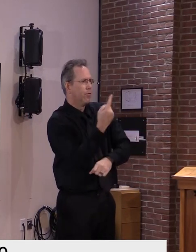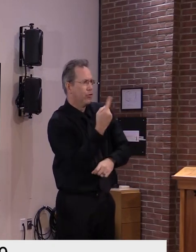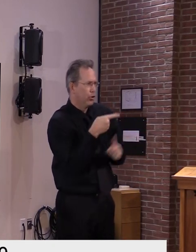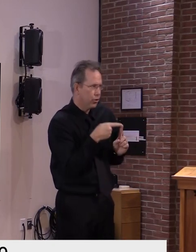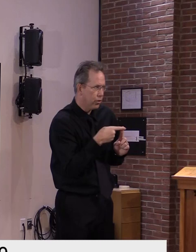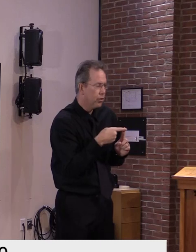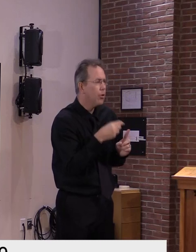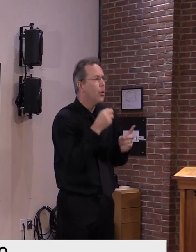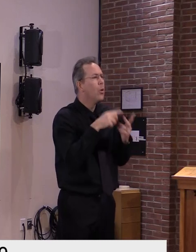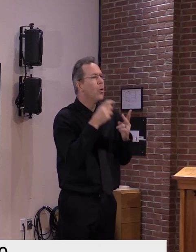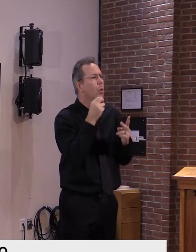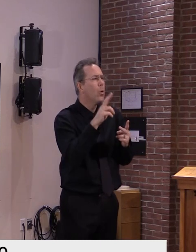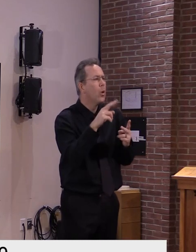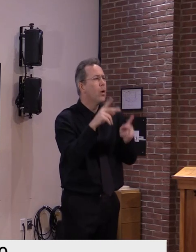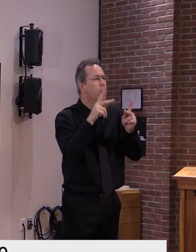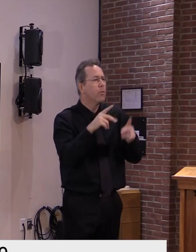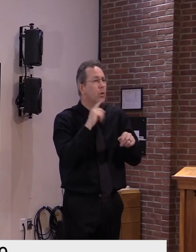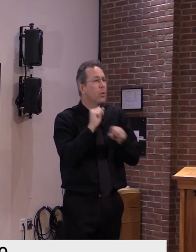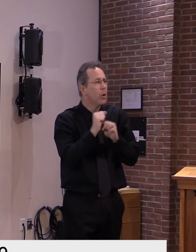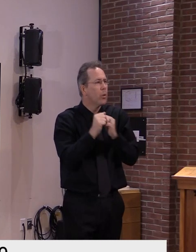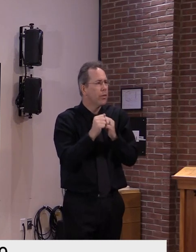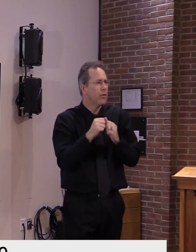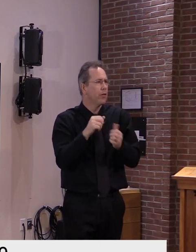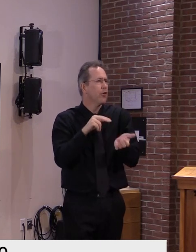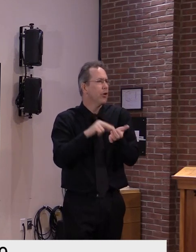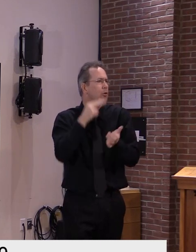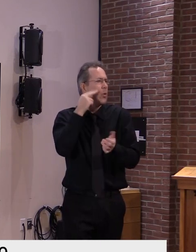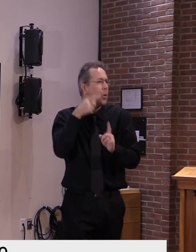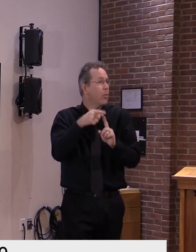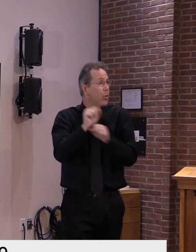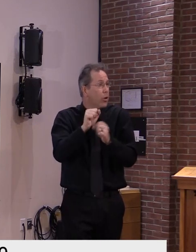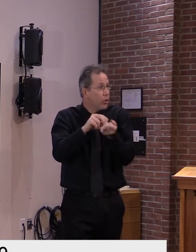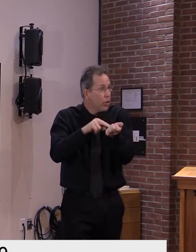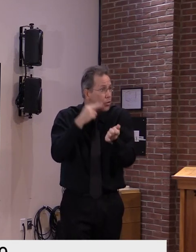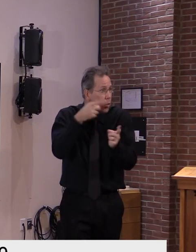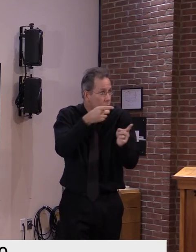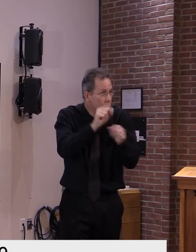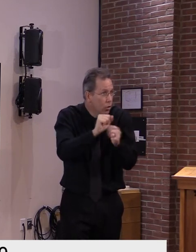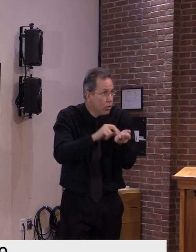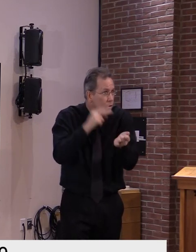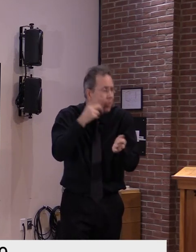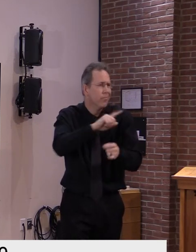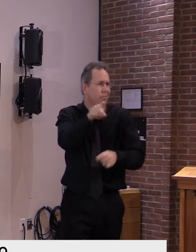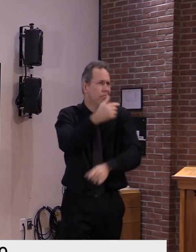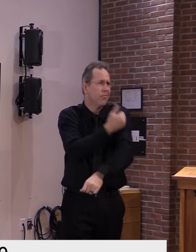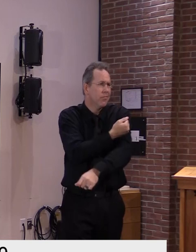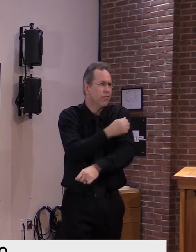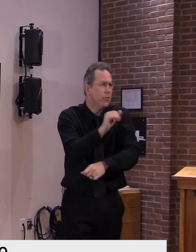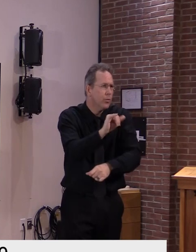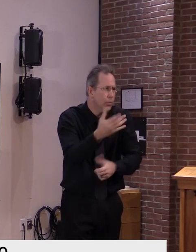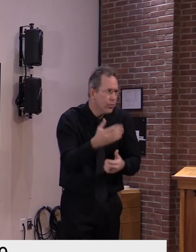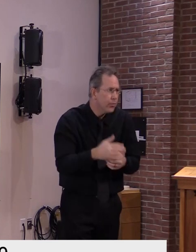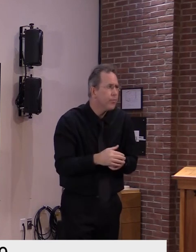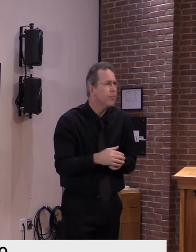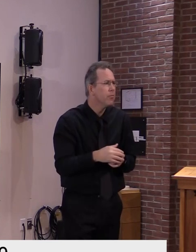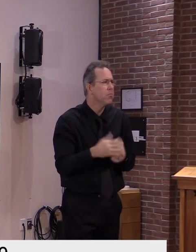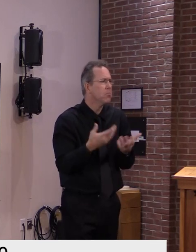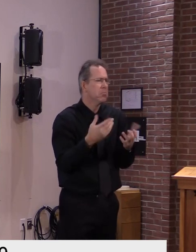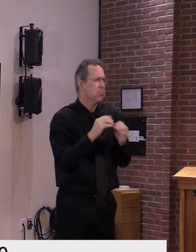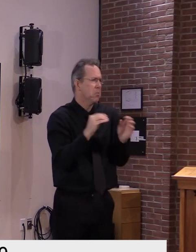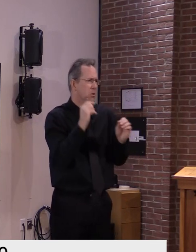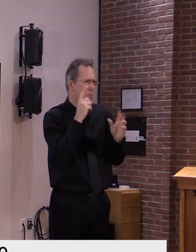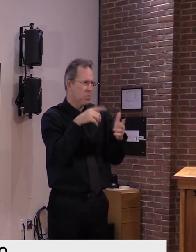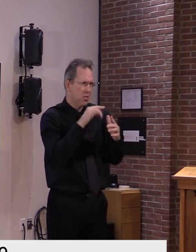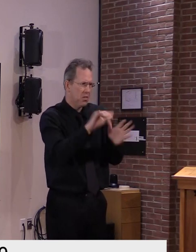Vermont's own advisory committee met to approve recommendations to further refine those groups of vaccine